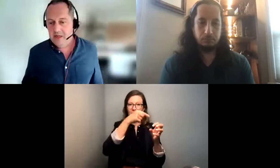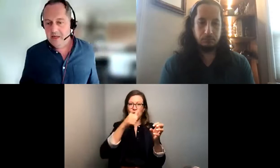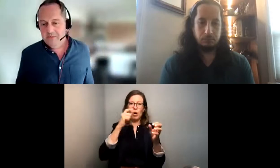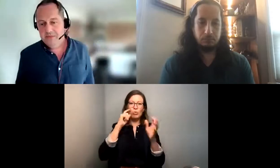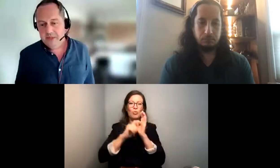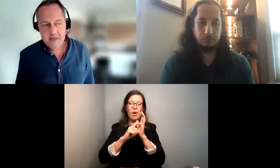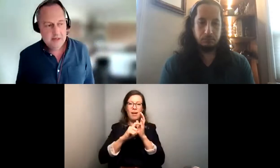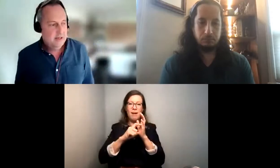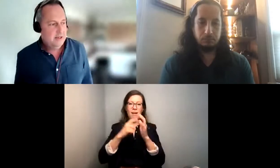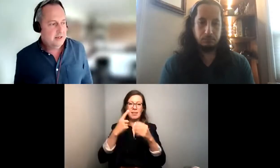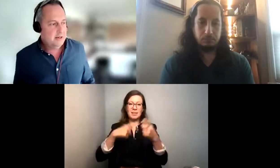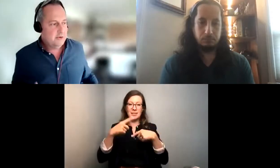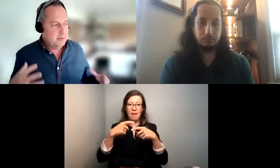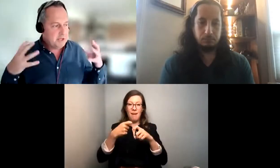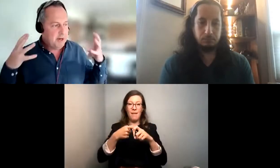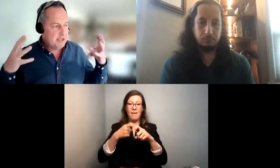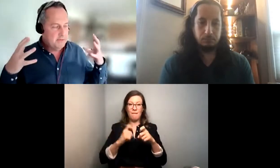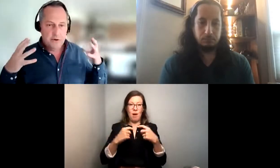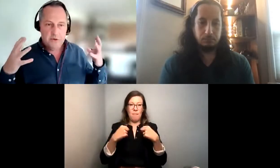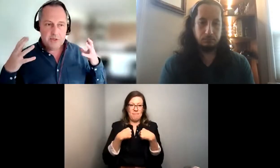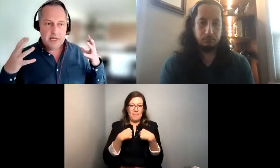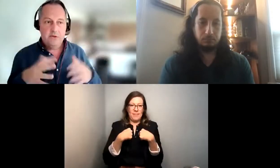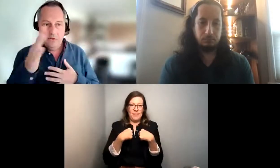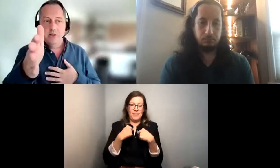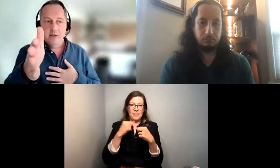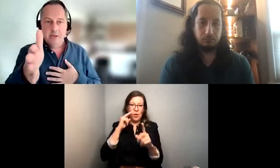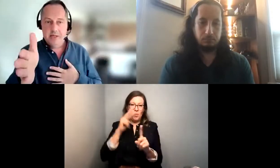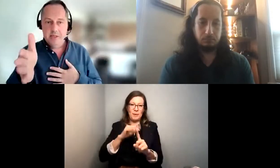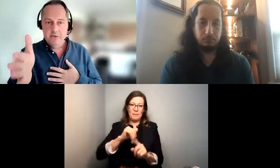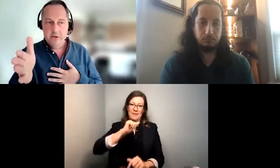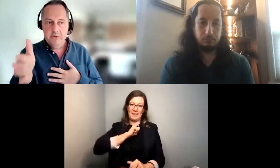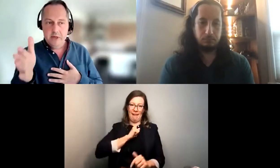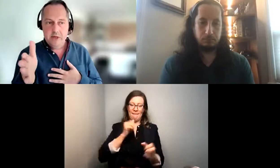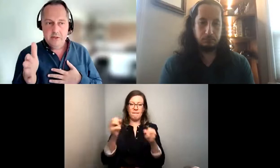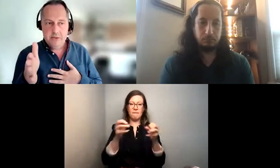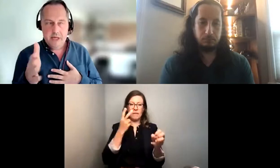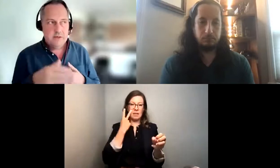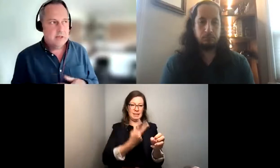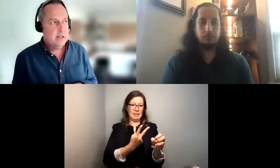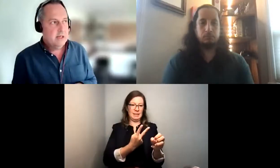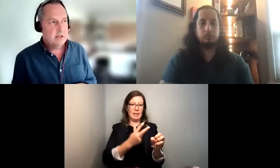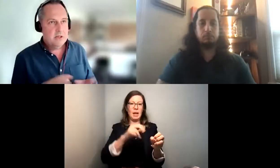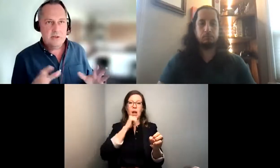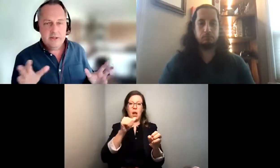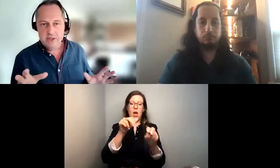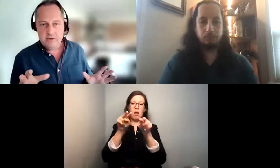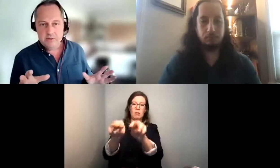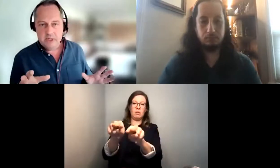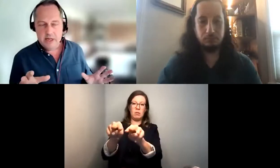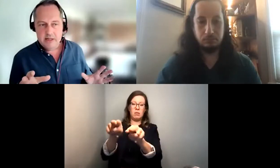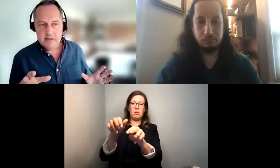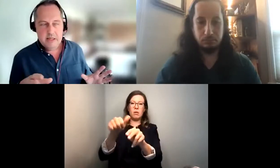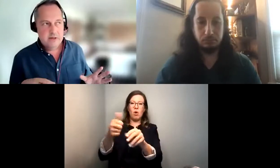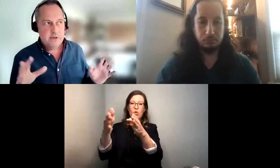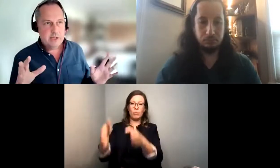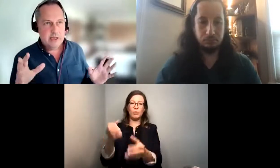from you know, from the perspective of yourself rather than the perspective of looking at somebody else. There's lots of issues with